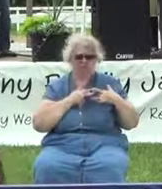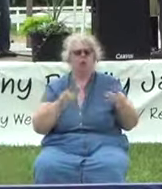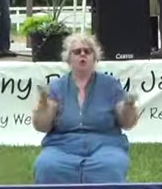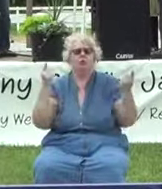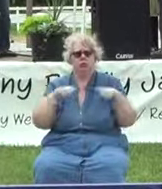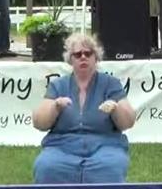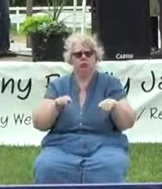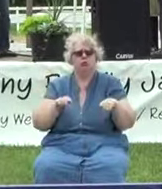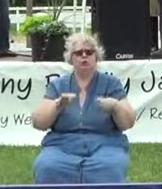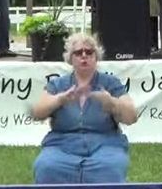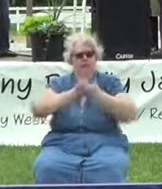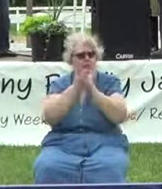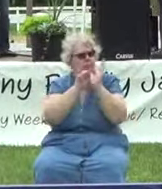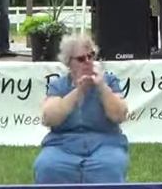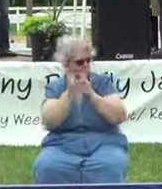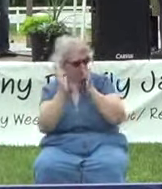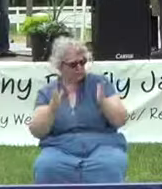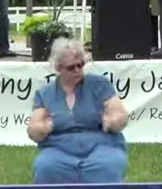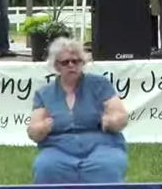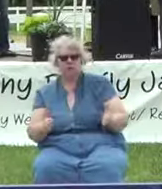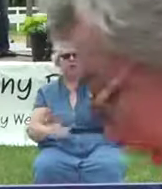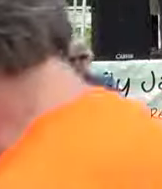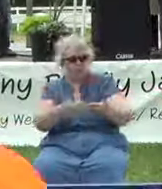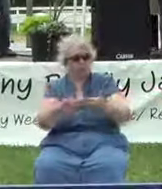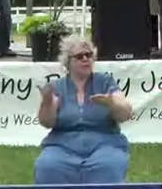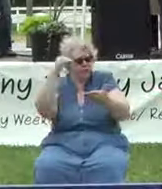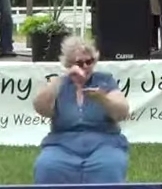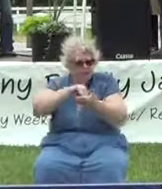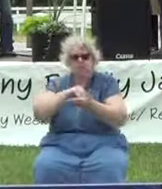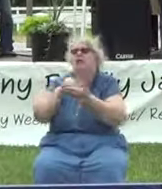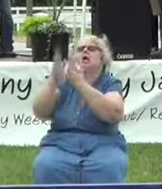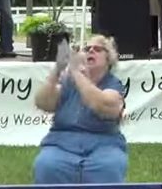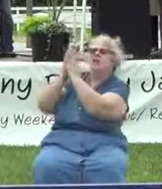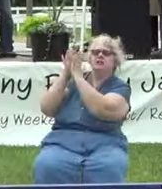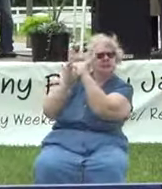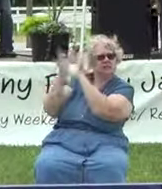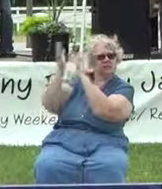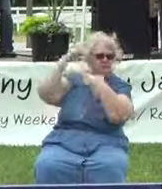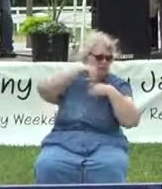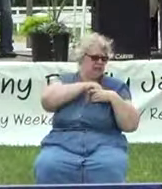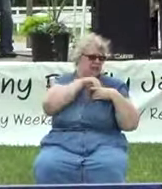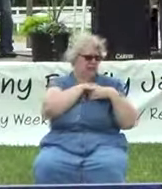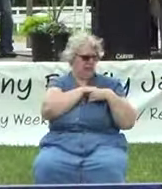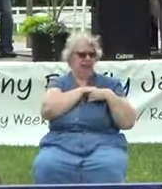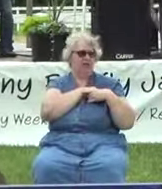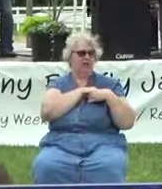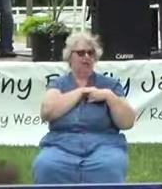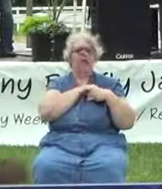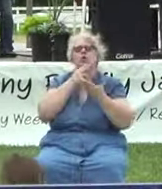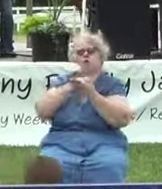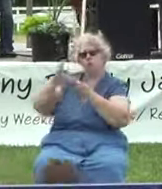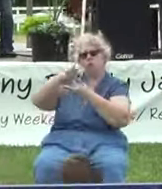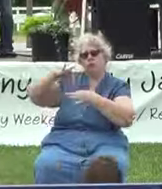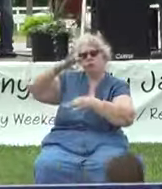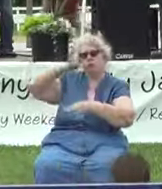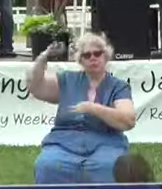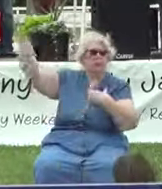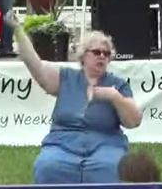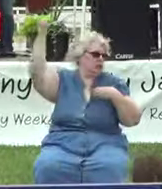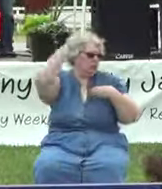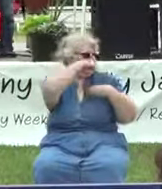you asked Jesus into your heart as Lord and Savior, you were instantly indwelled with the Holy Spirit. And that's what